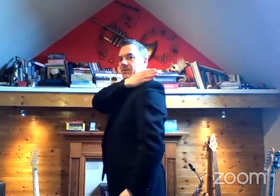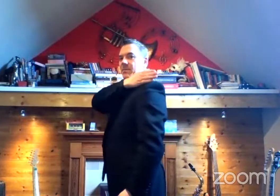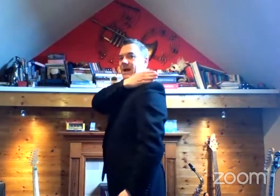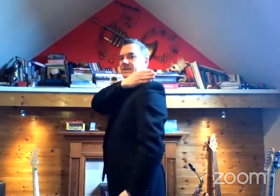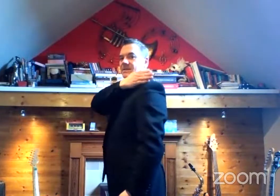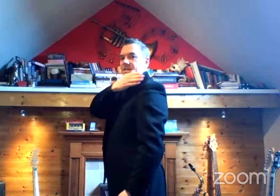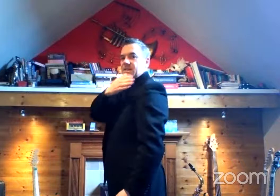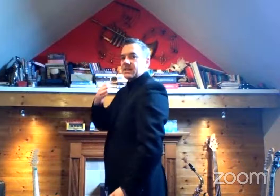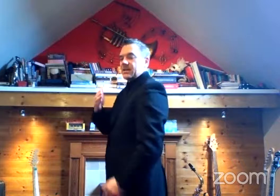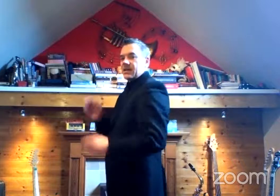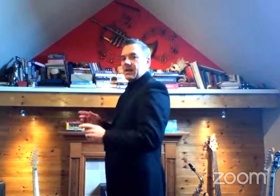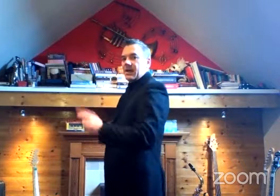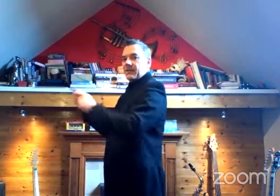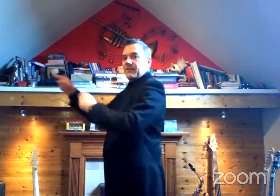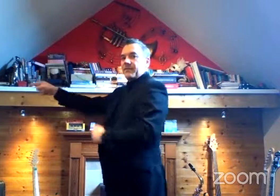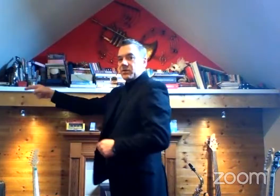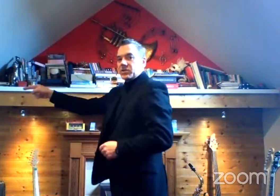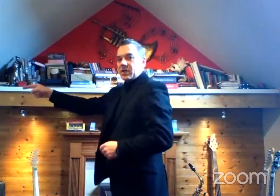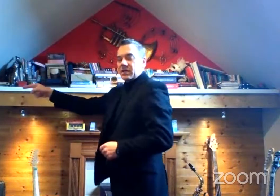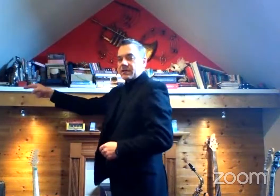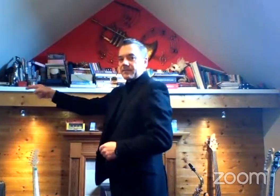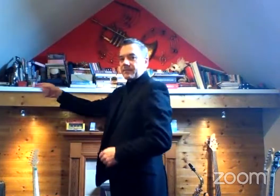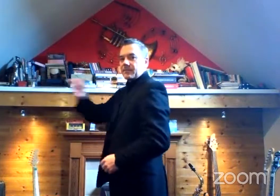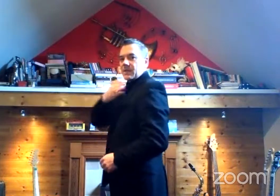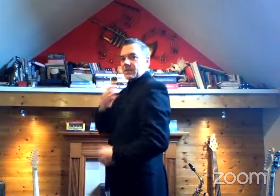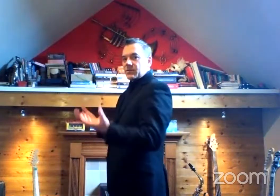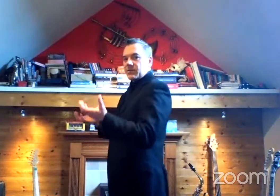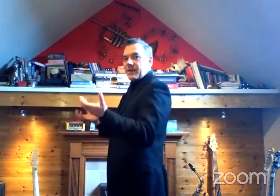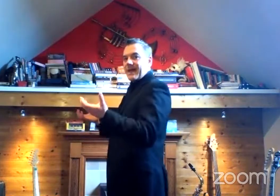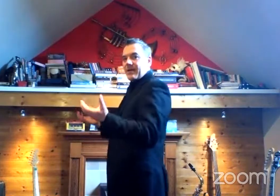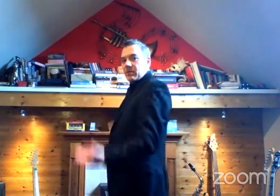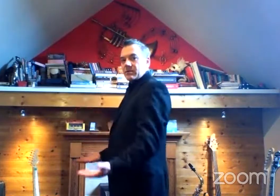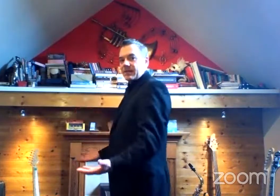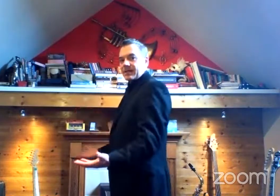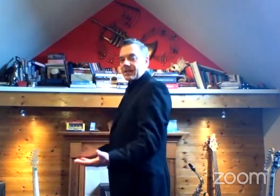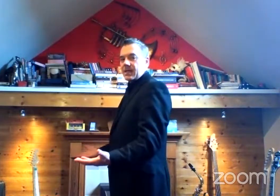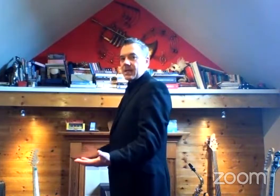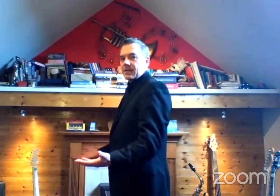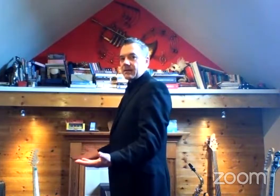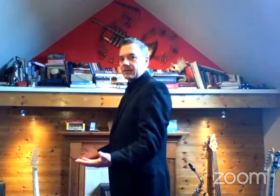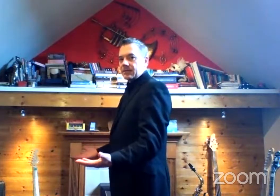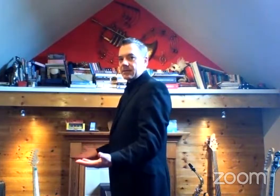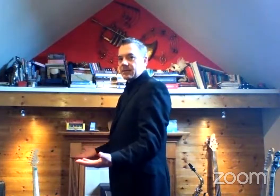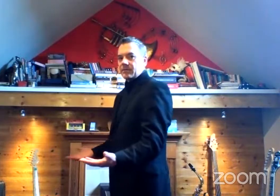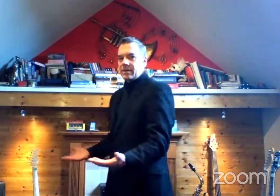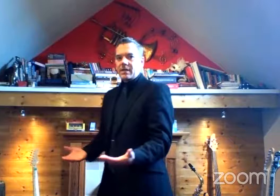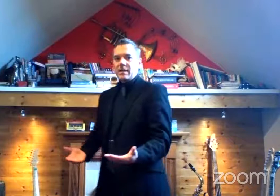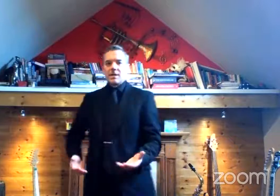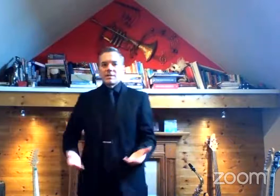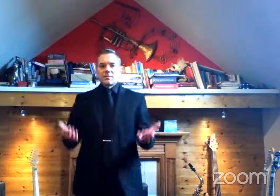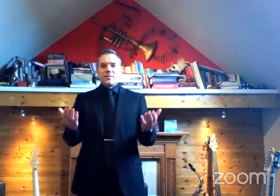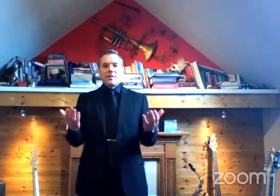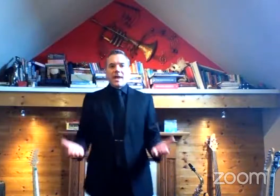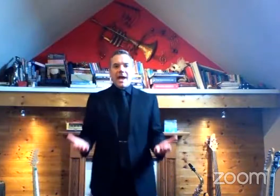the past and the future. So now is here. Okay? So